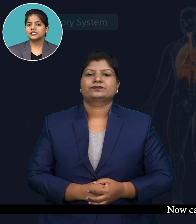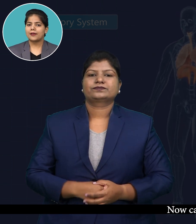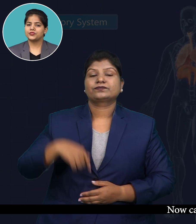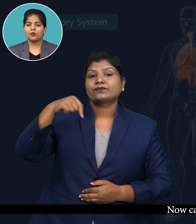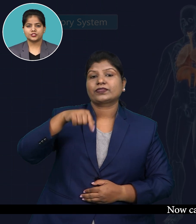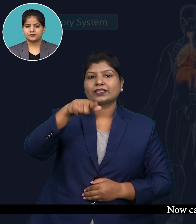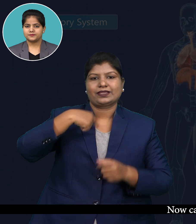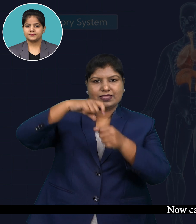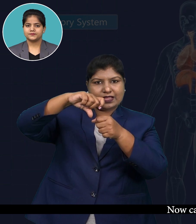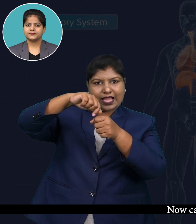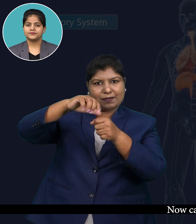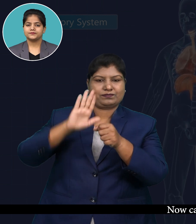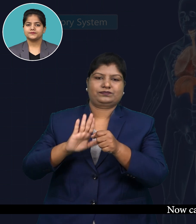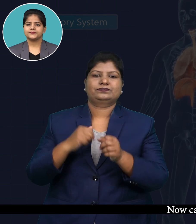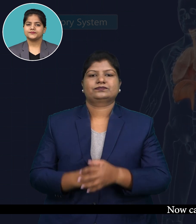Now cap the bottle.